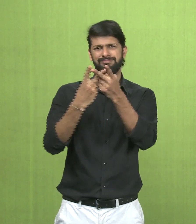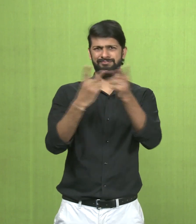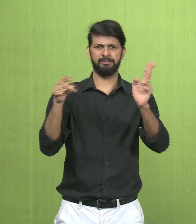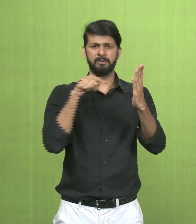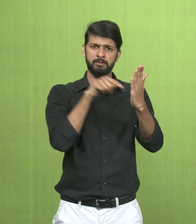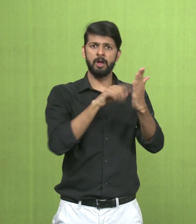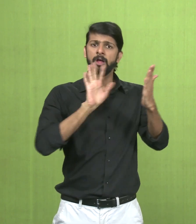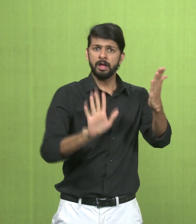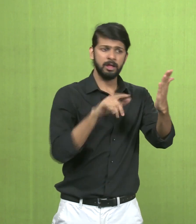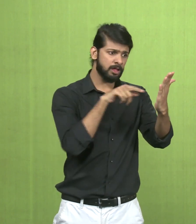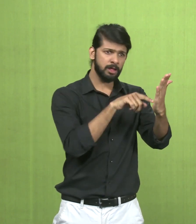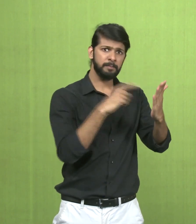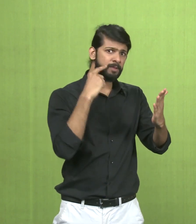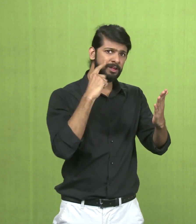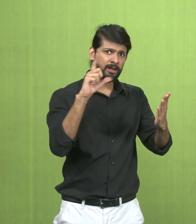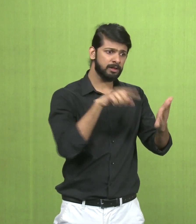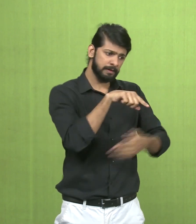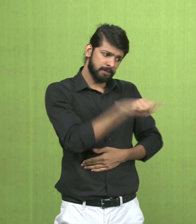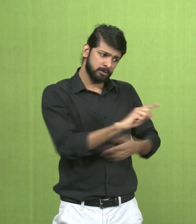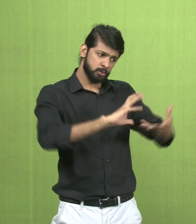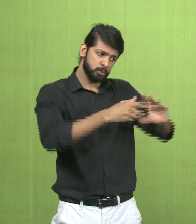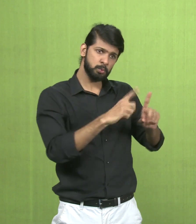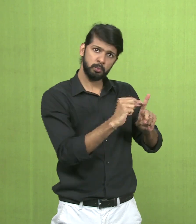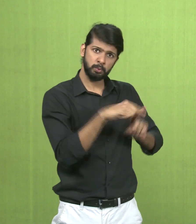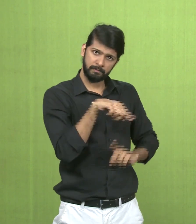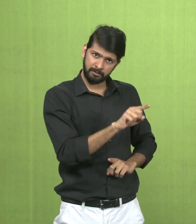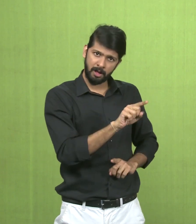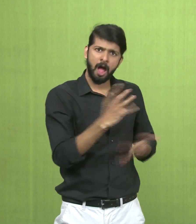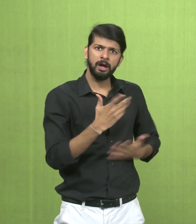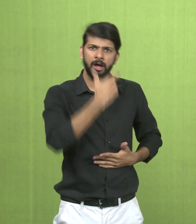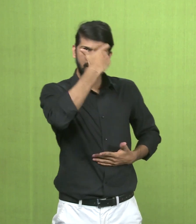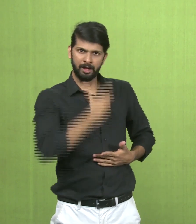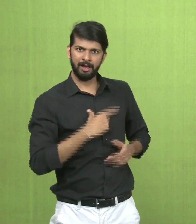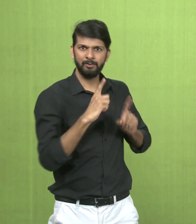What are the mediums of creating illustration?